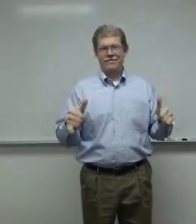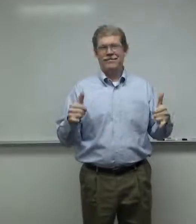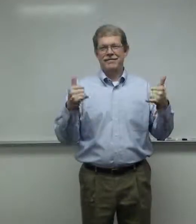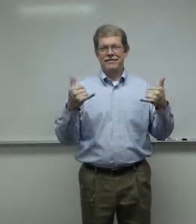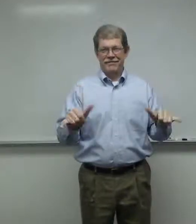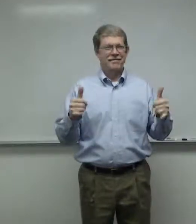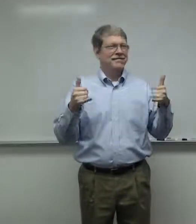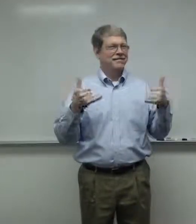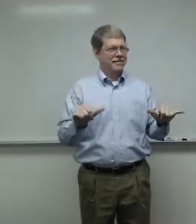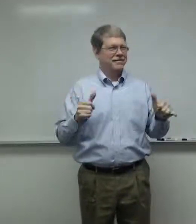can